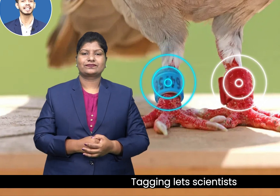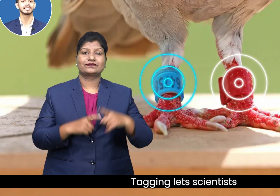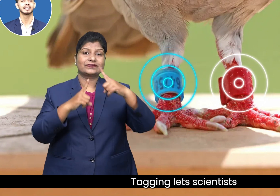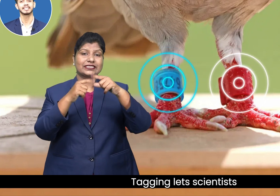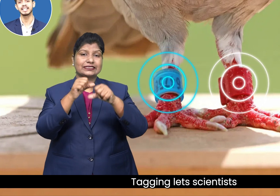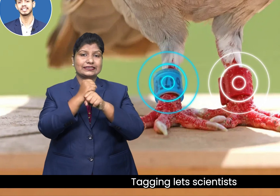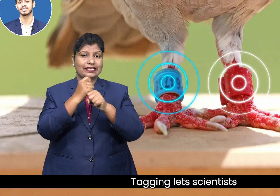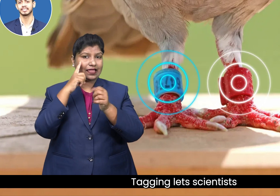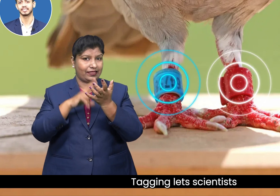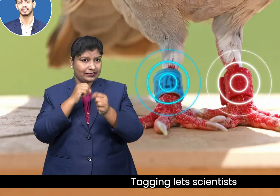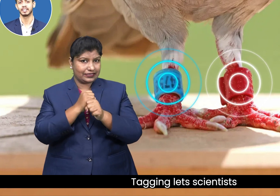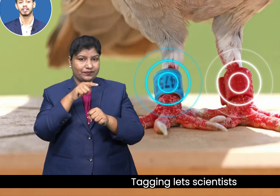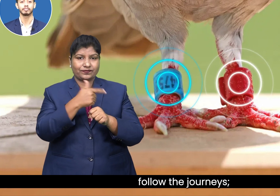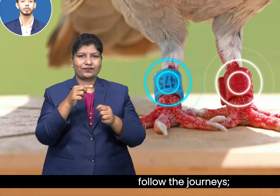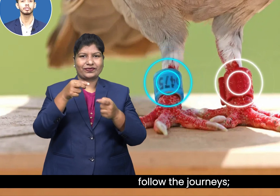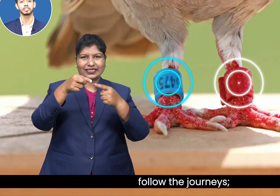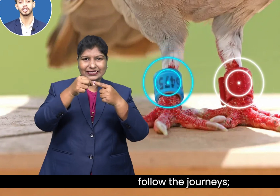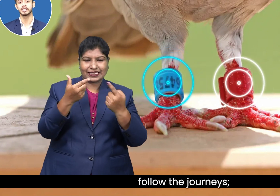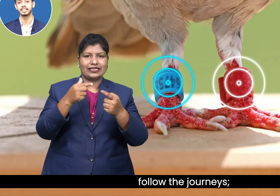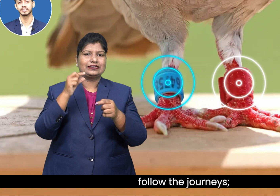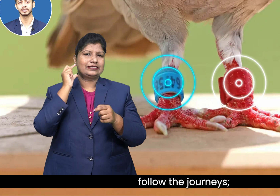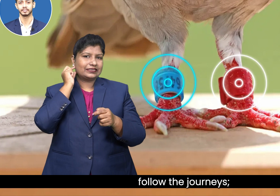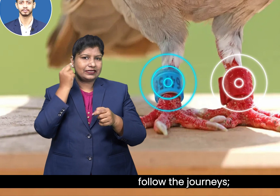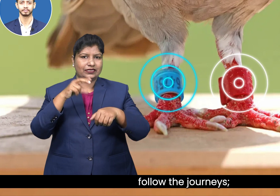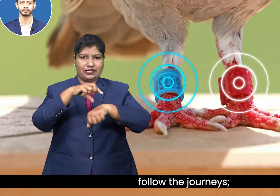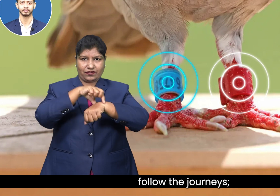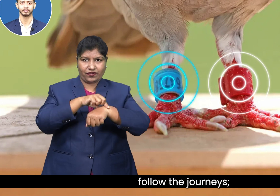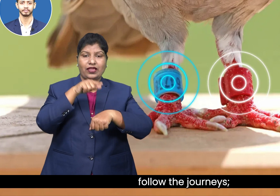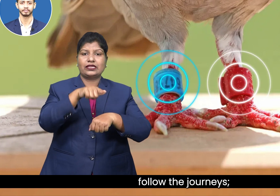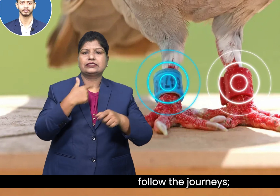Tagging lets scientists follow the journeys